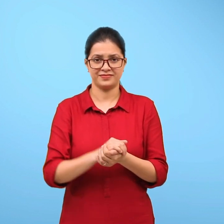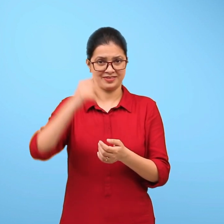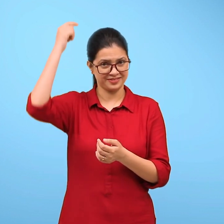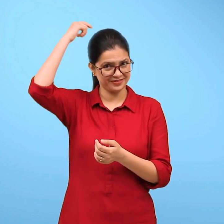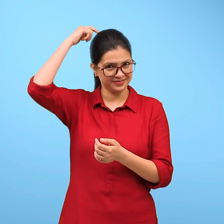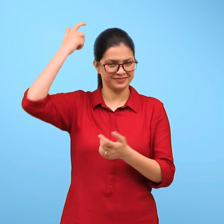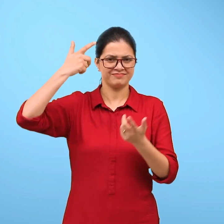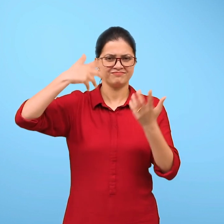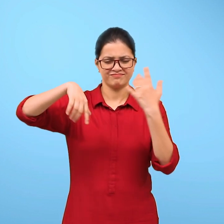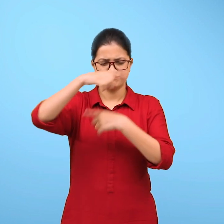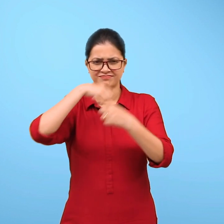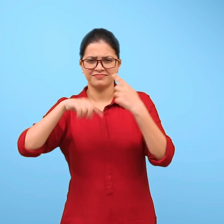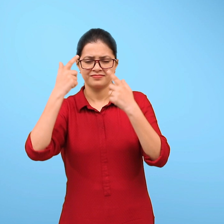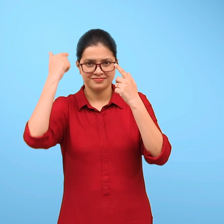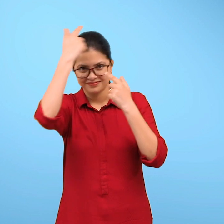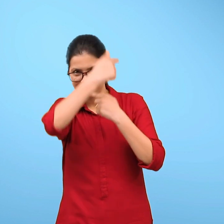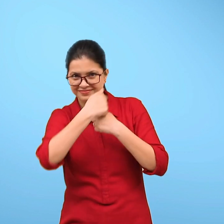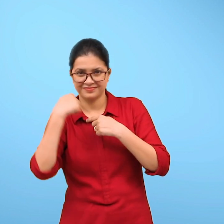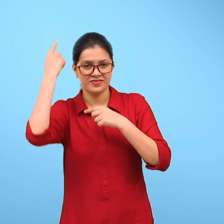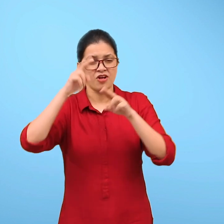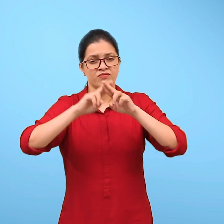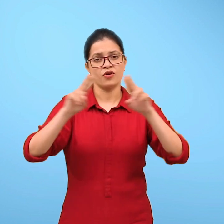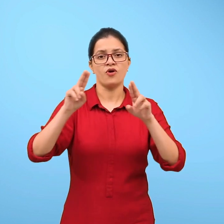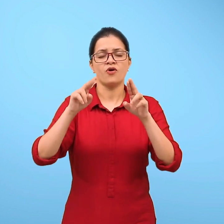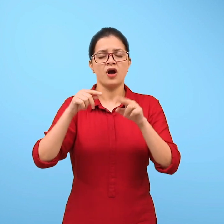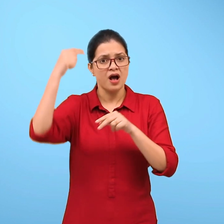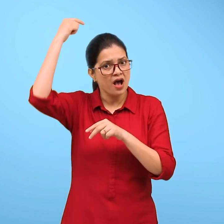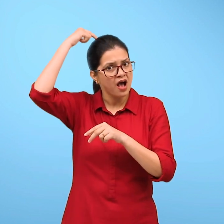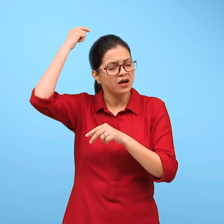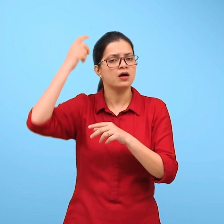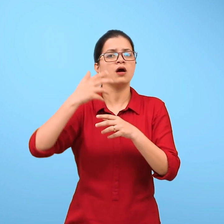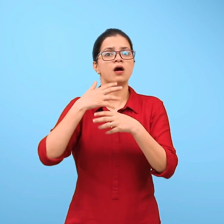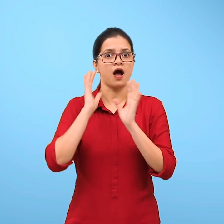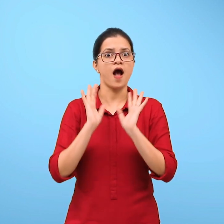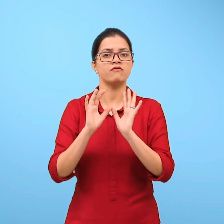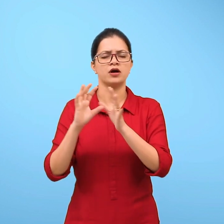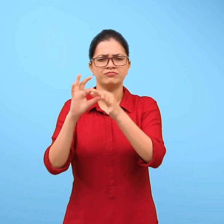The skull is made up of many bones joined together. Figure 8.14.